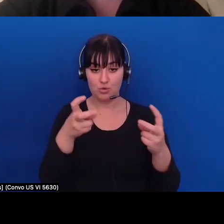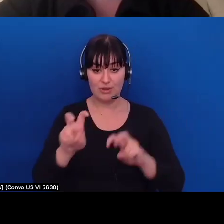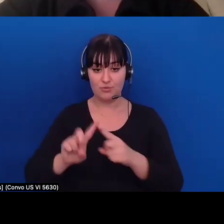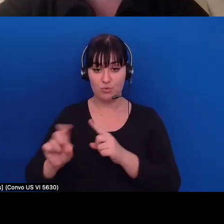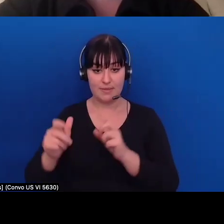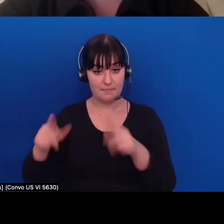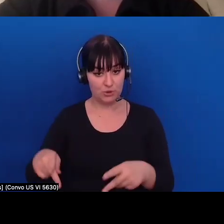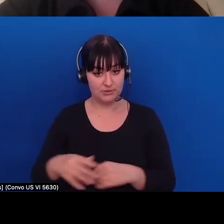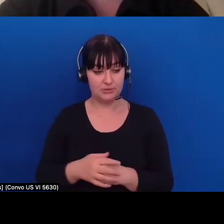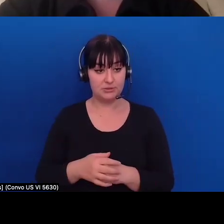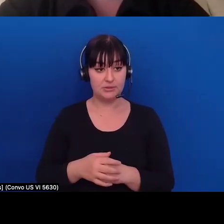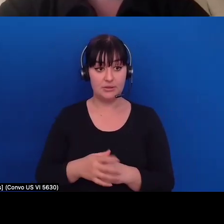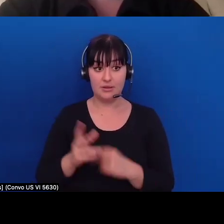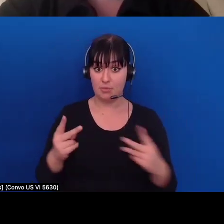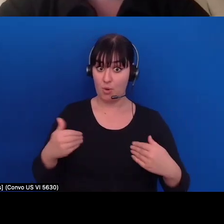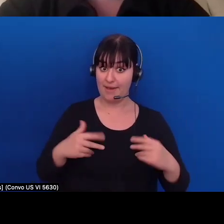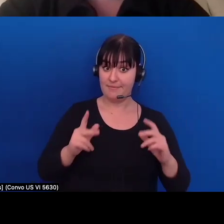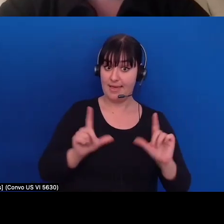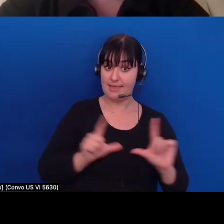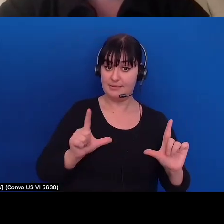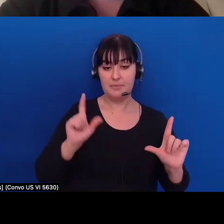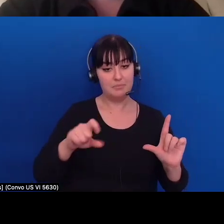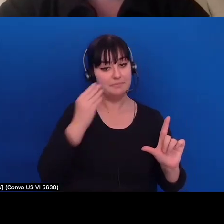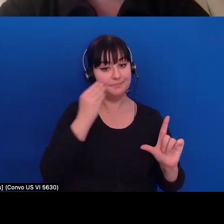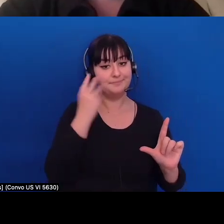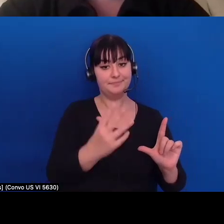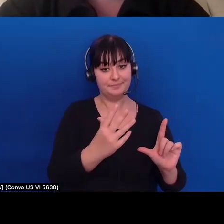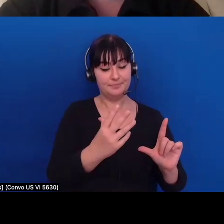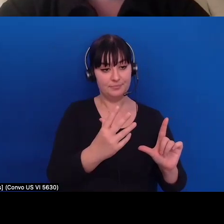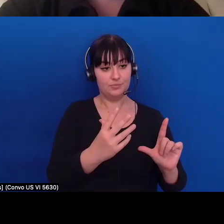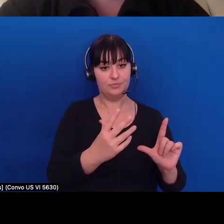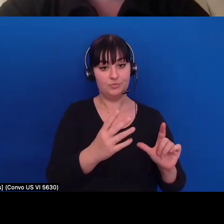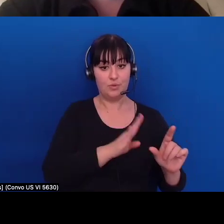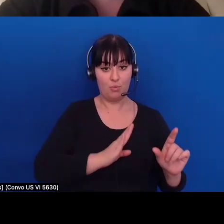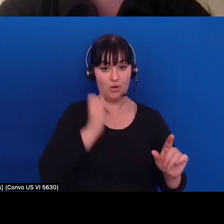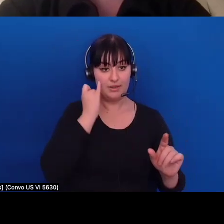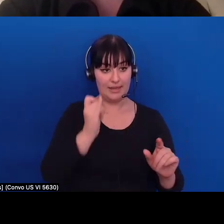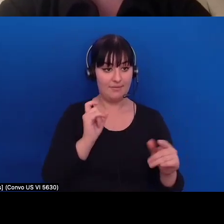and licensees must notify the board of changes to name or address.